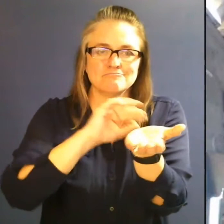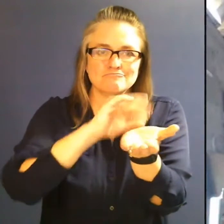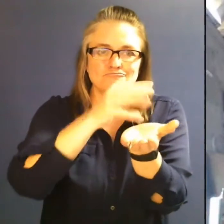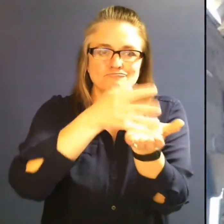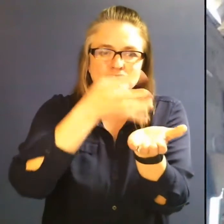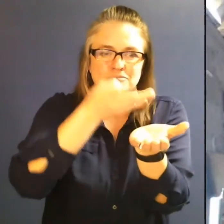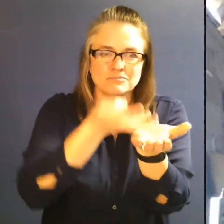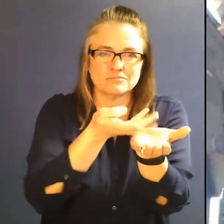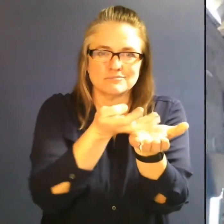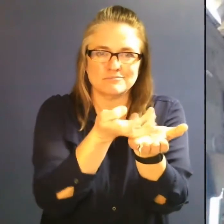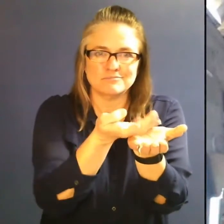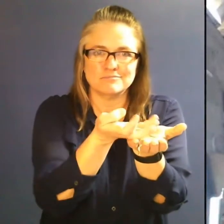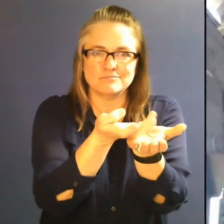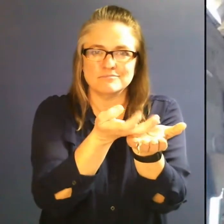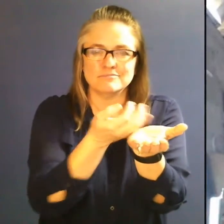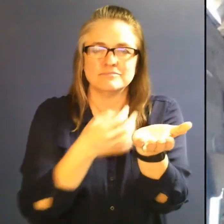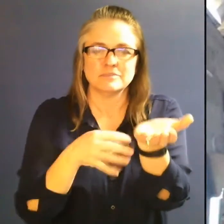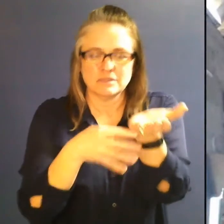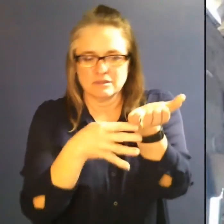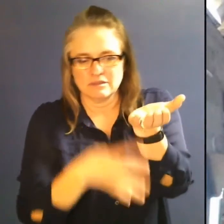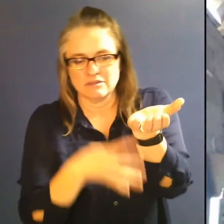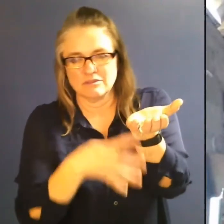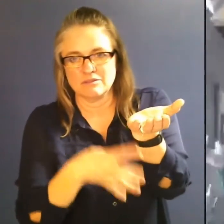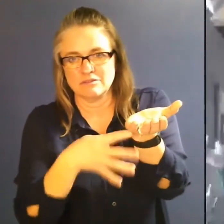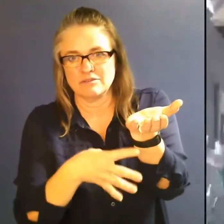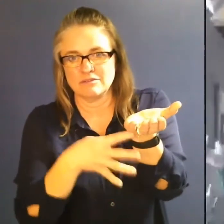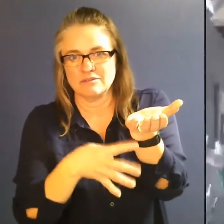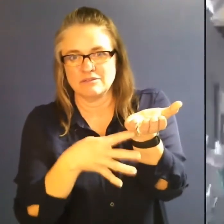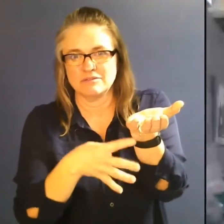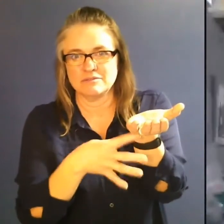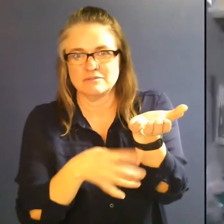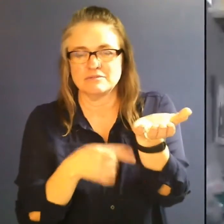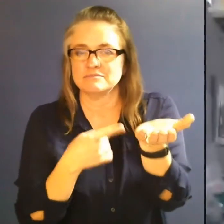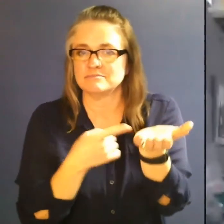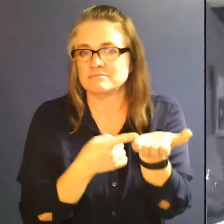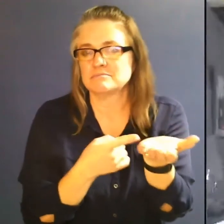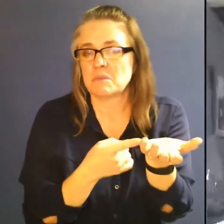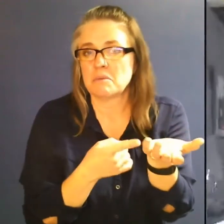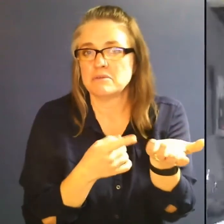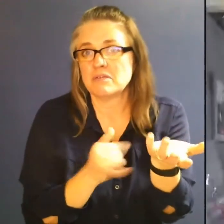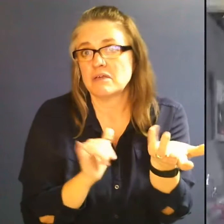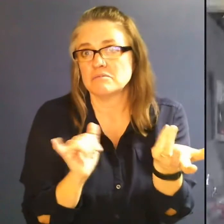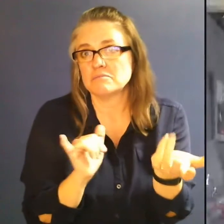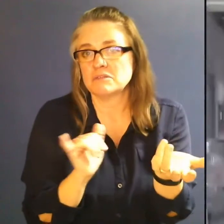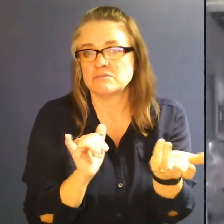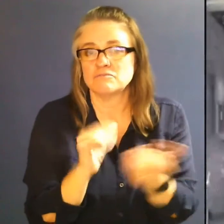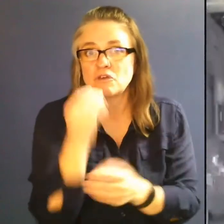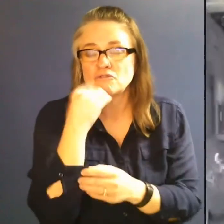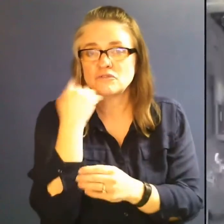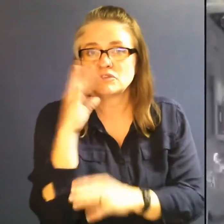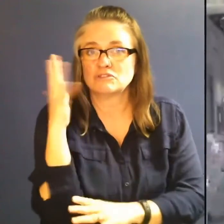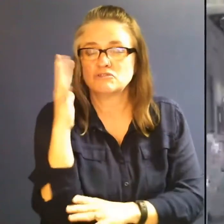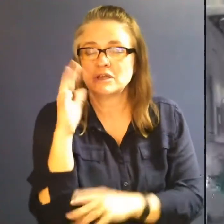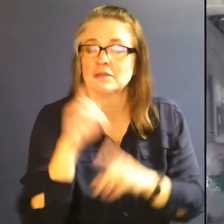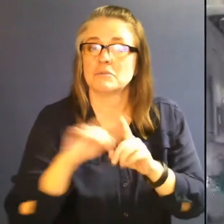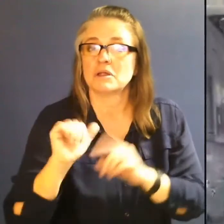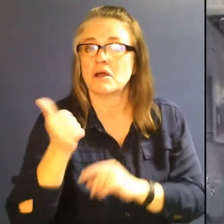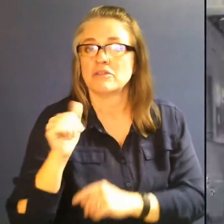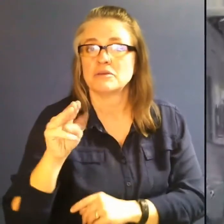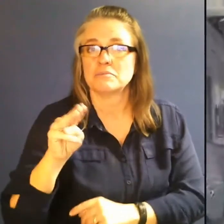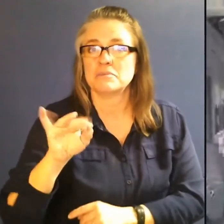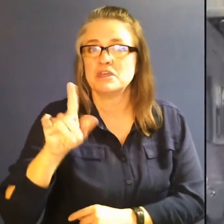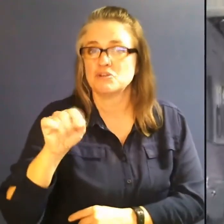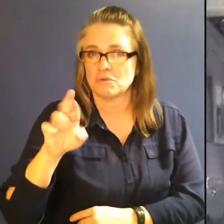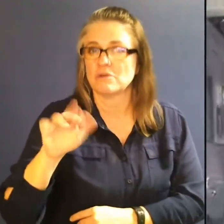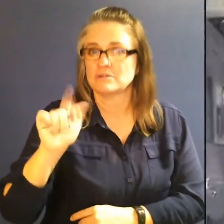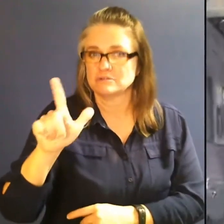that were in that, the food for the tree. You could say the sugar's food, but the other minerals that are in the sap. You don't see it, you don't